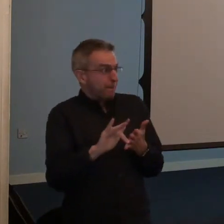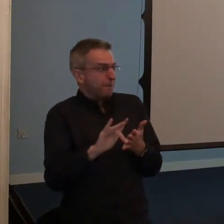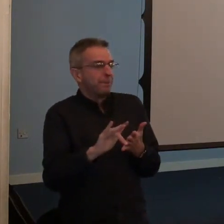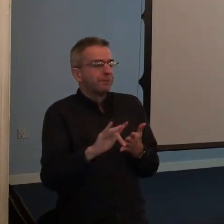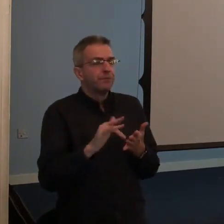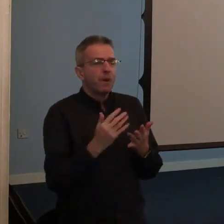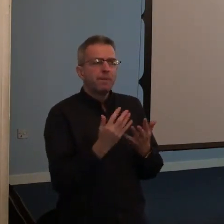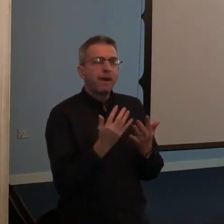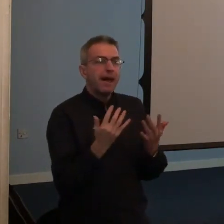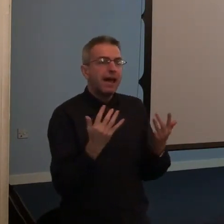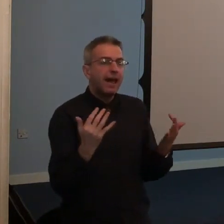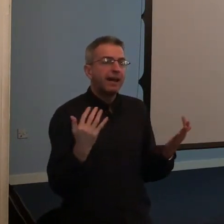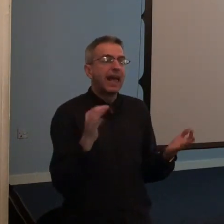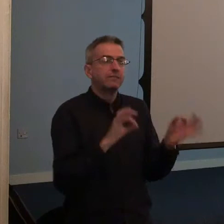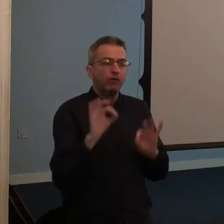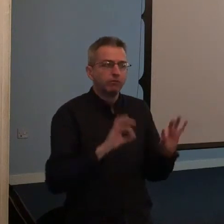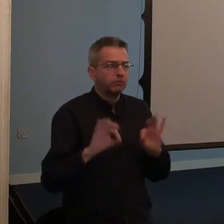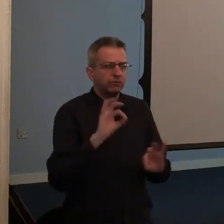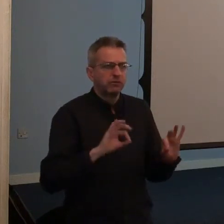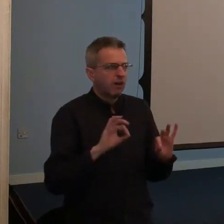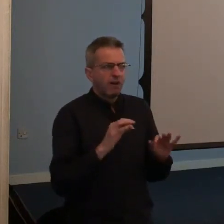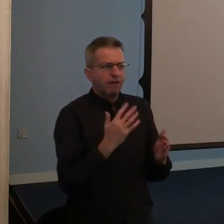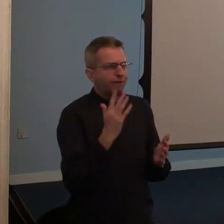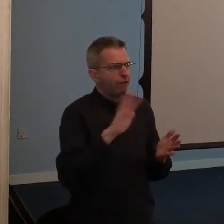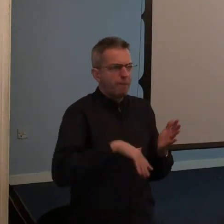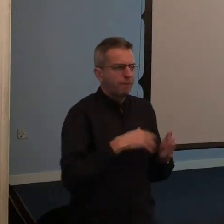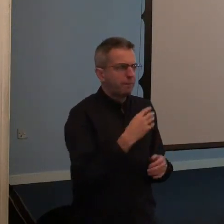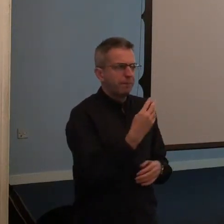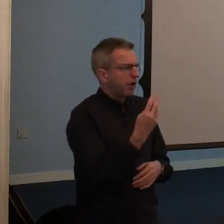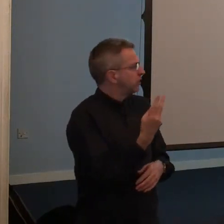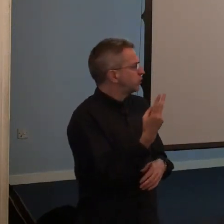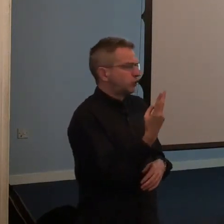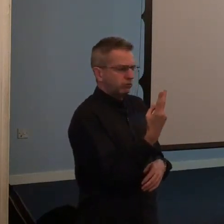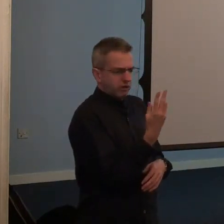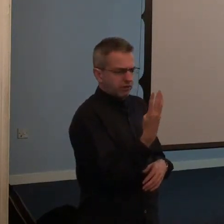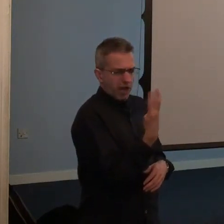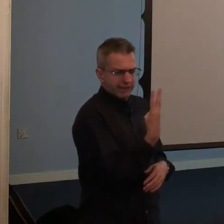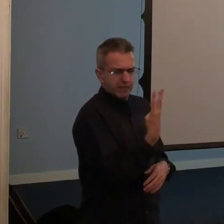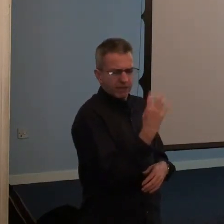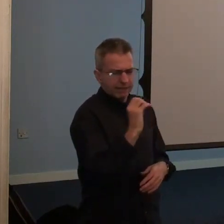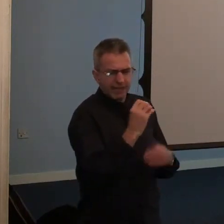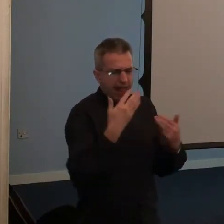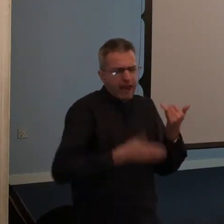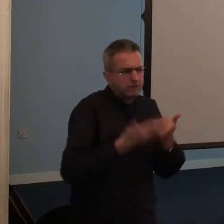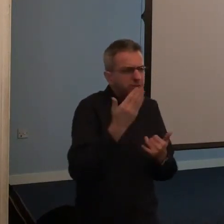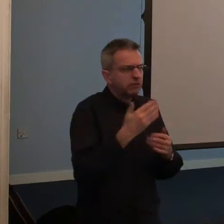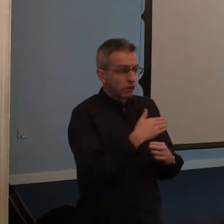part of the gene and get rid of that. So there's been a lot of experiments since the 1990s,